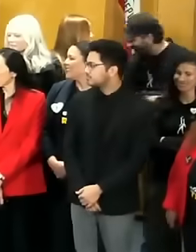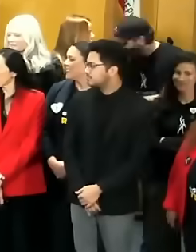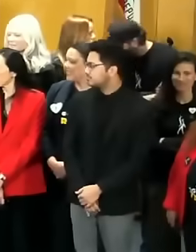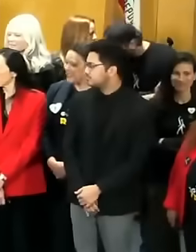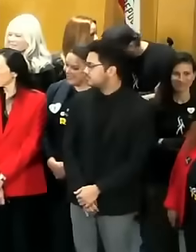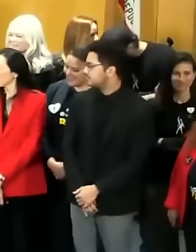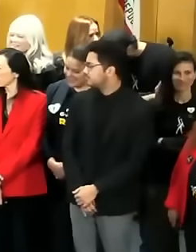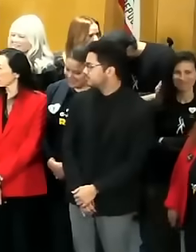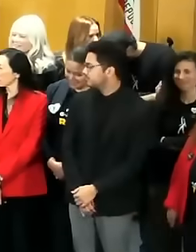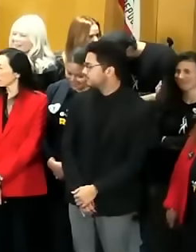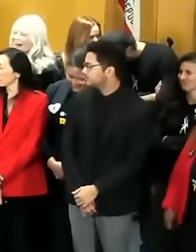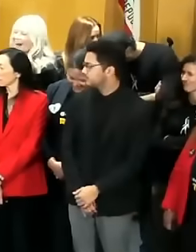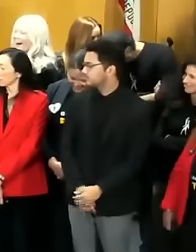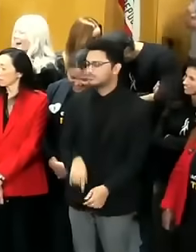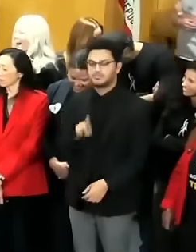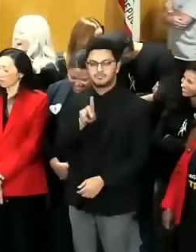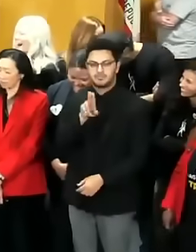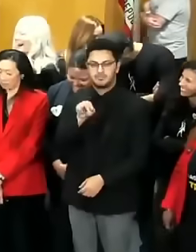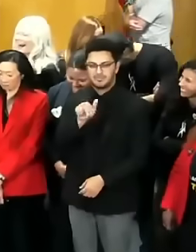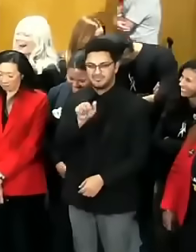tell